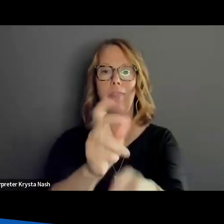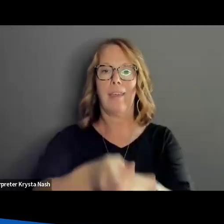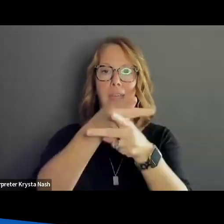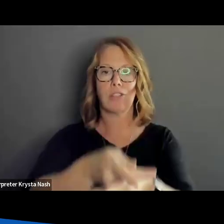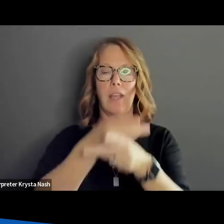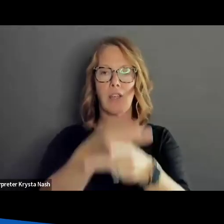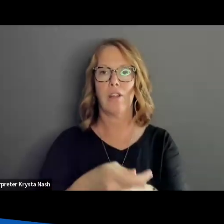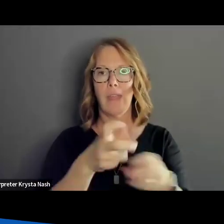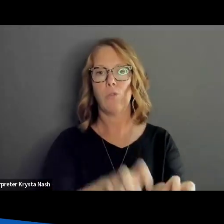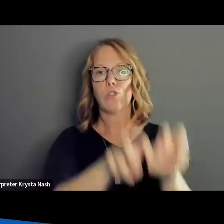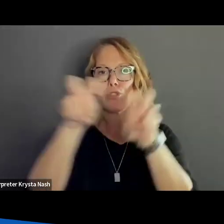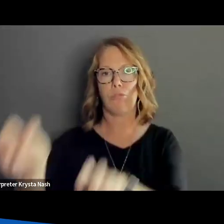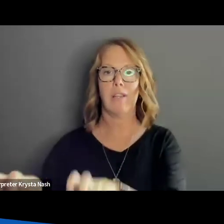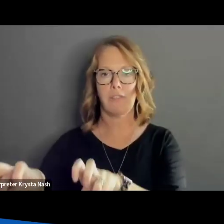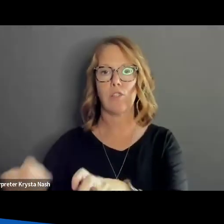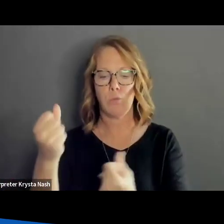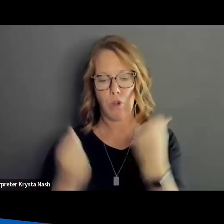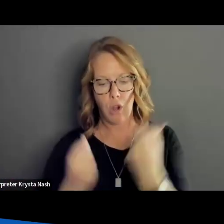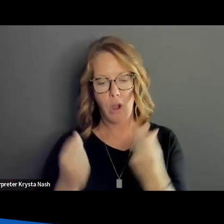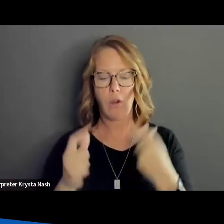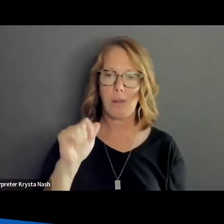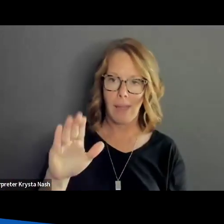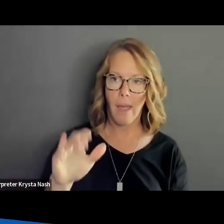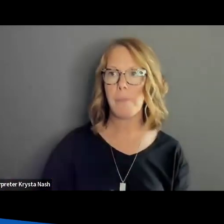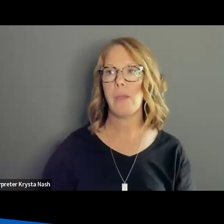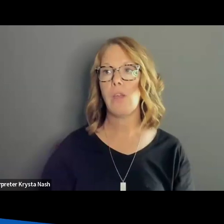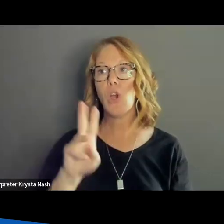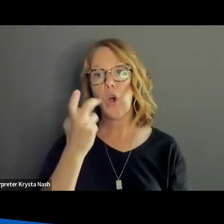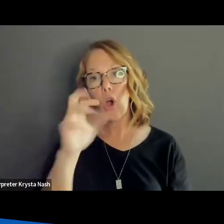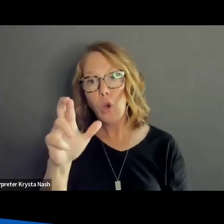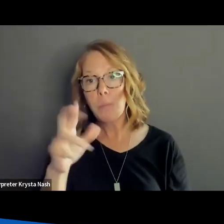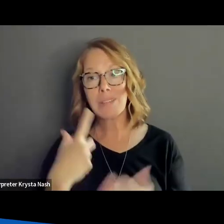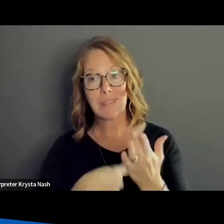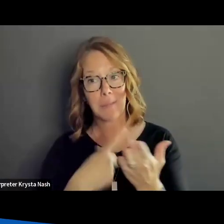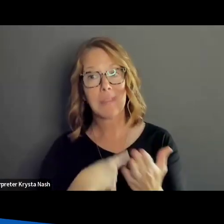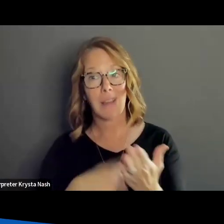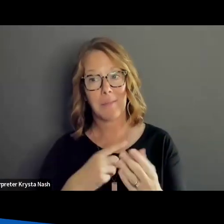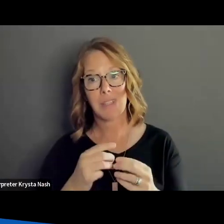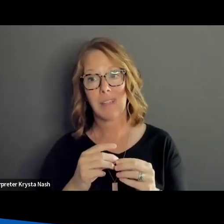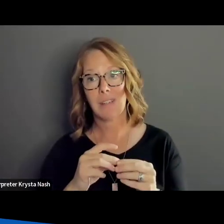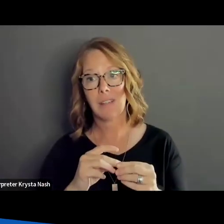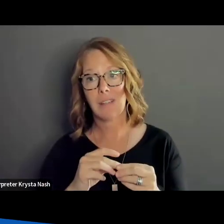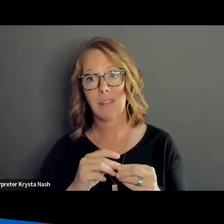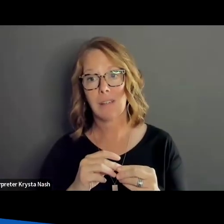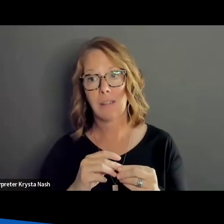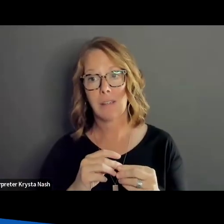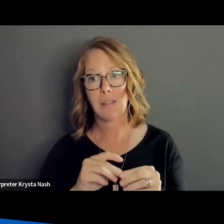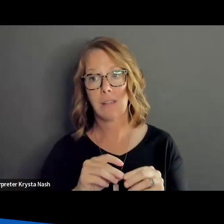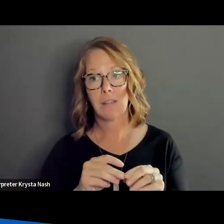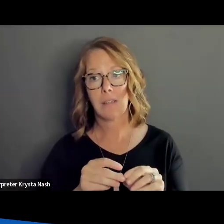them into a car or cab. Uber, sometimes you can get a